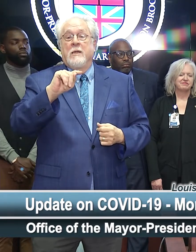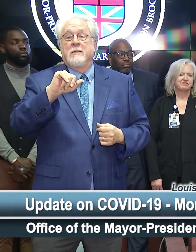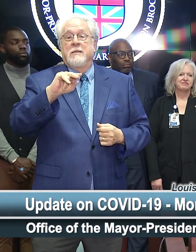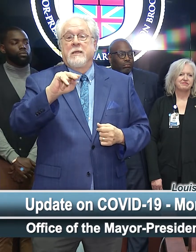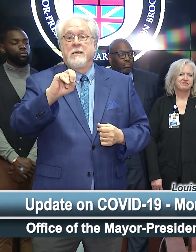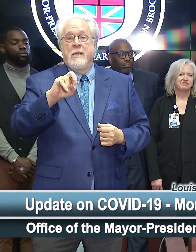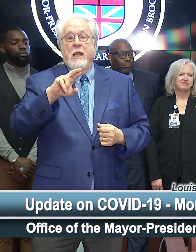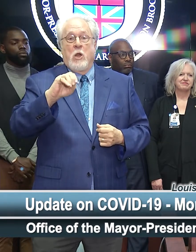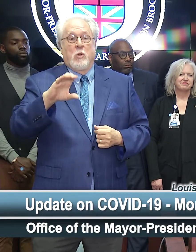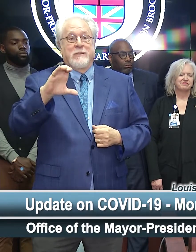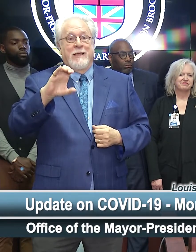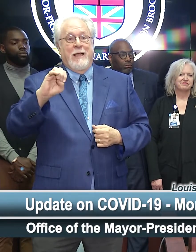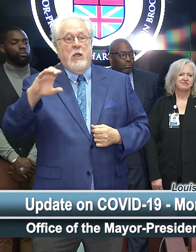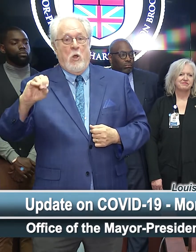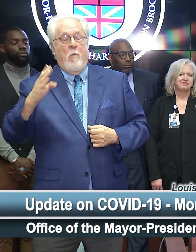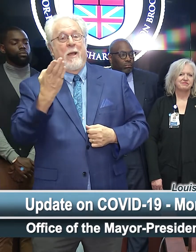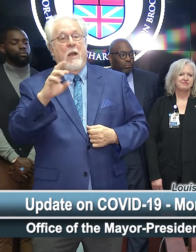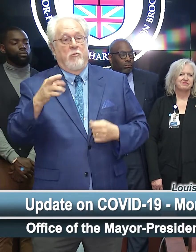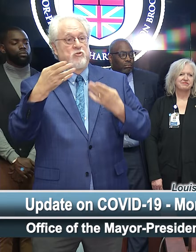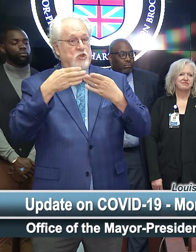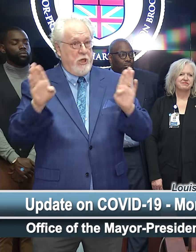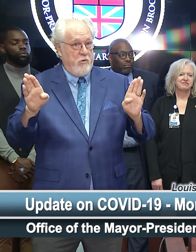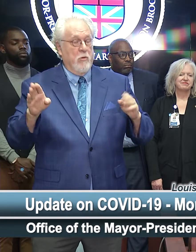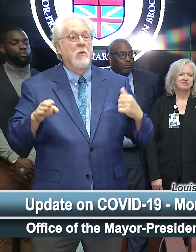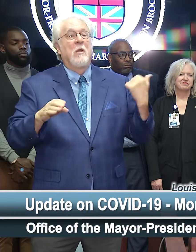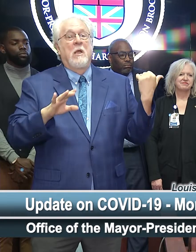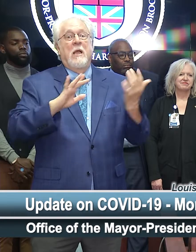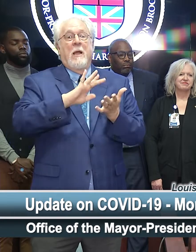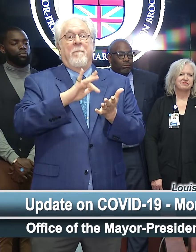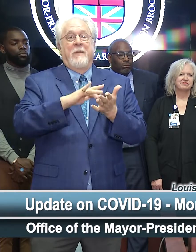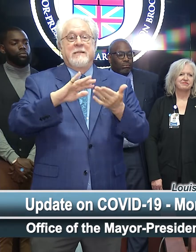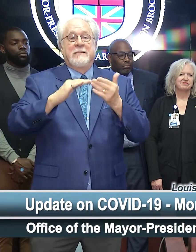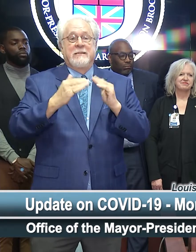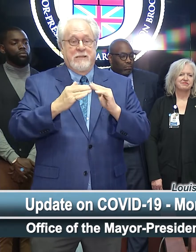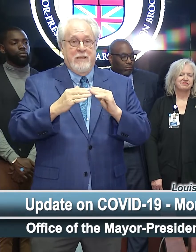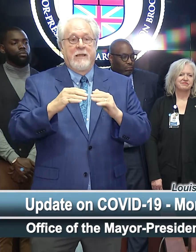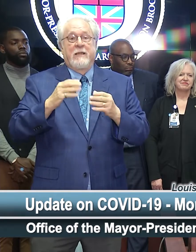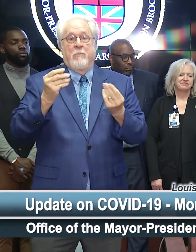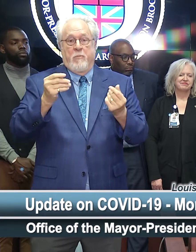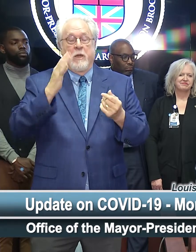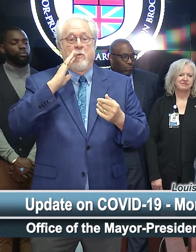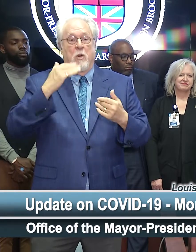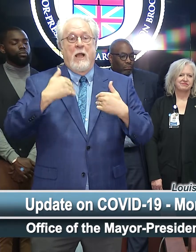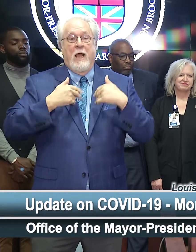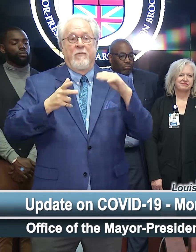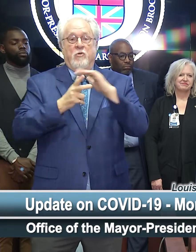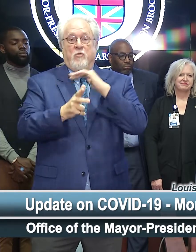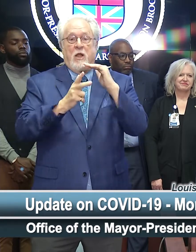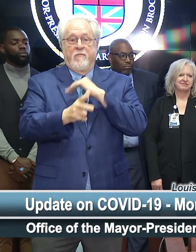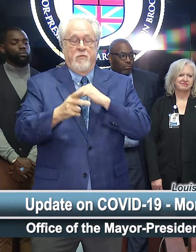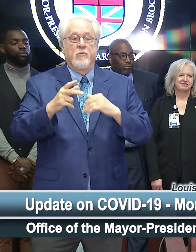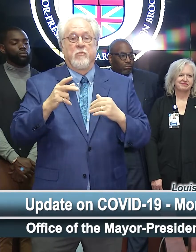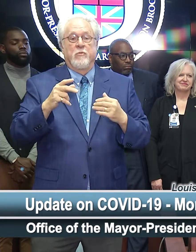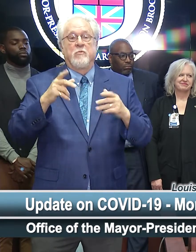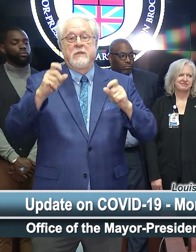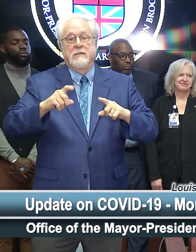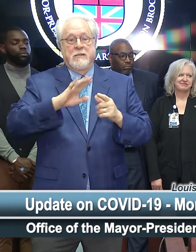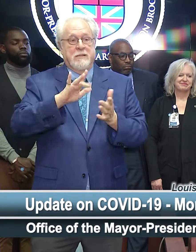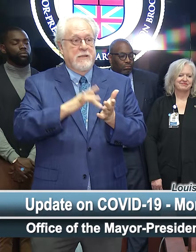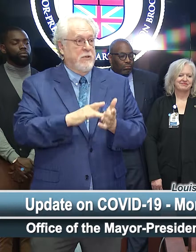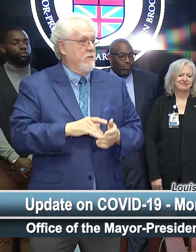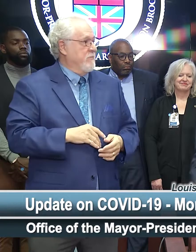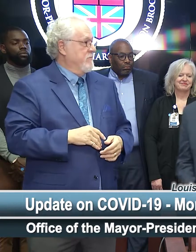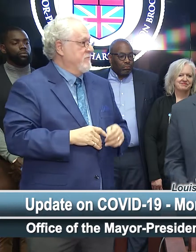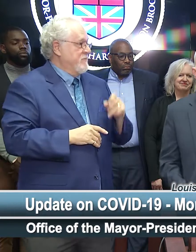who is the CEO of Baton Rouge General, whose Mid-City campus will host the drive-through community testing center.